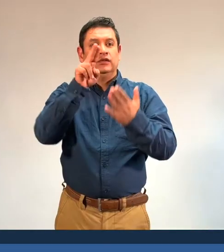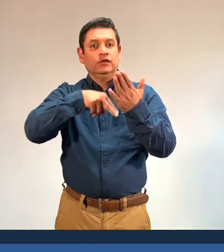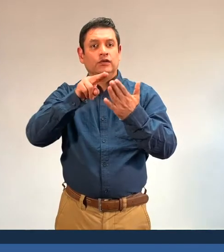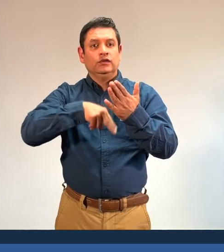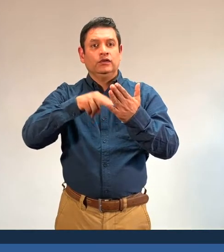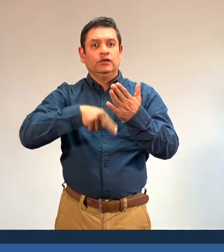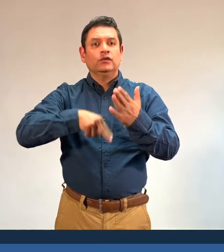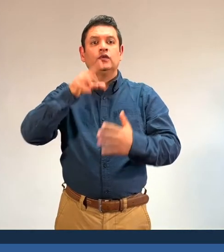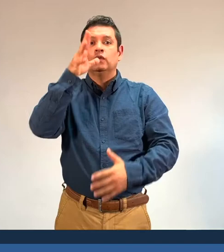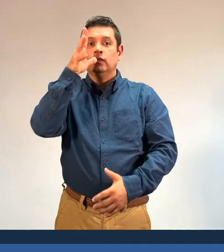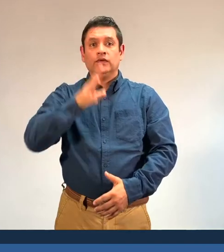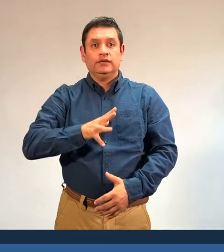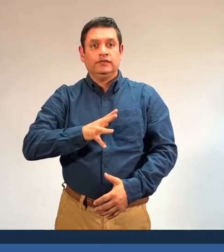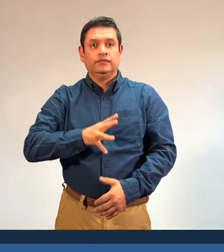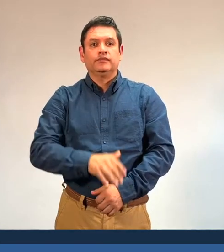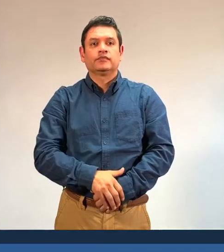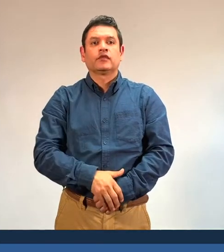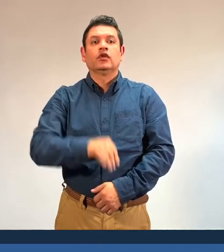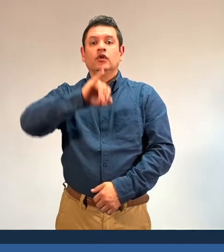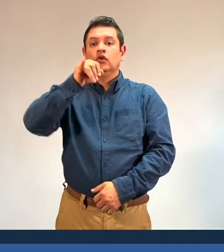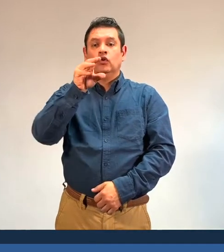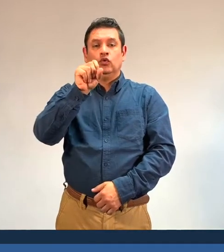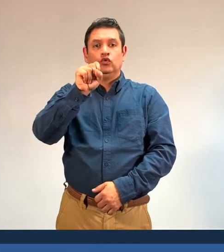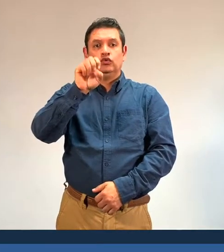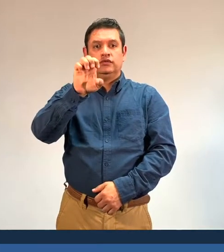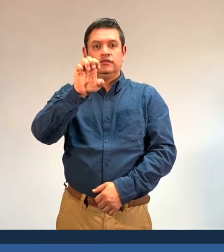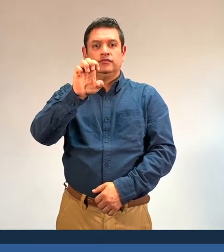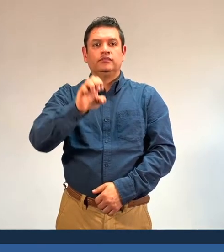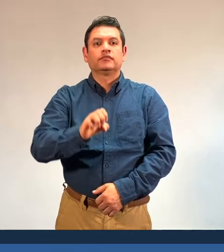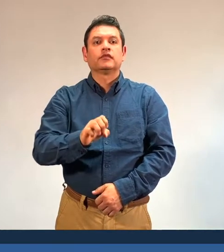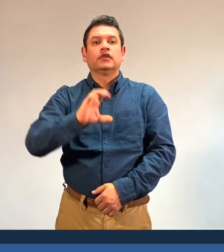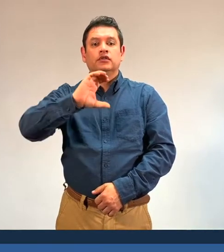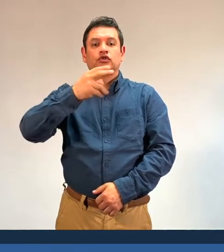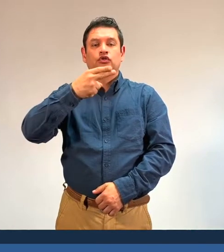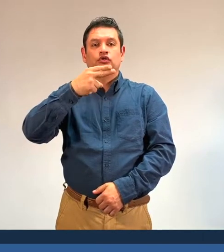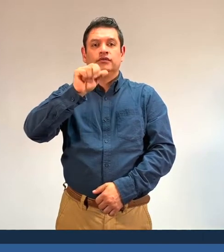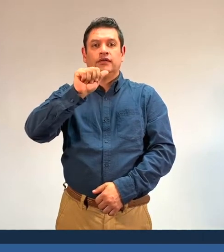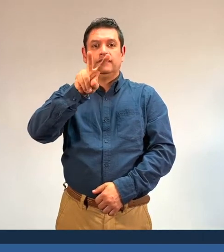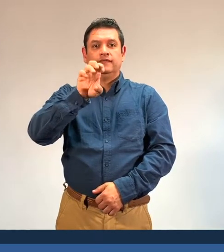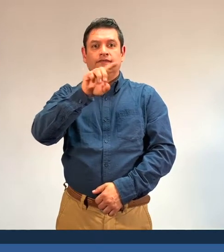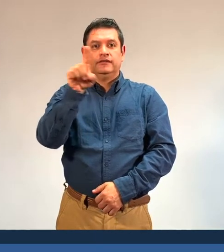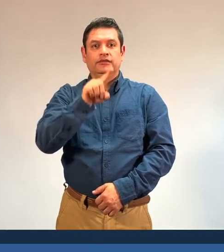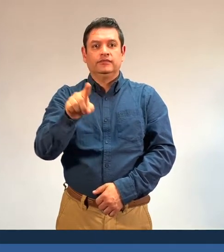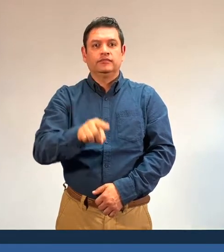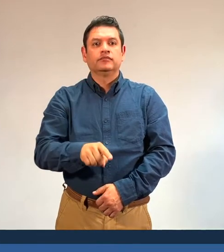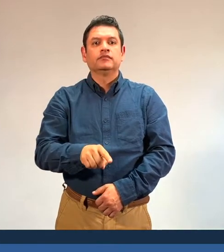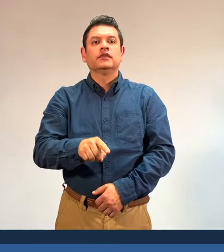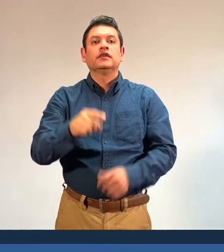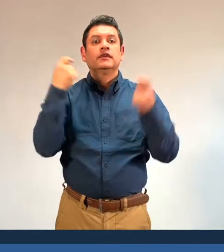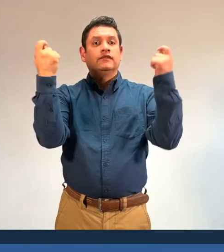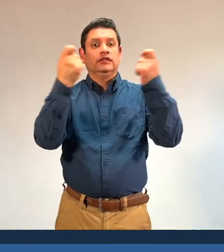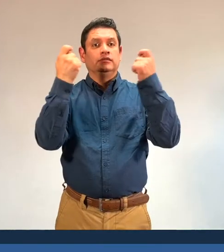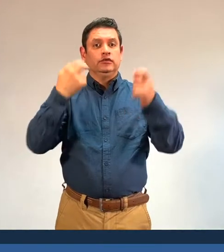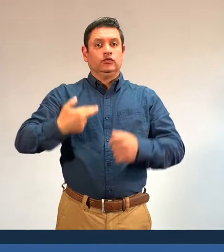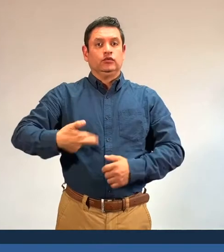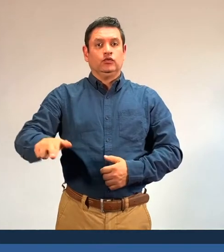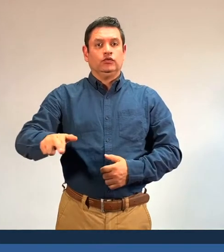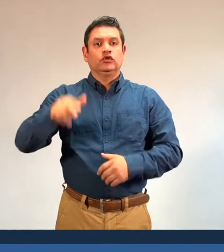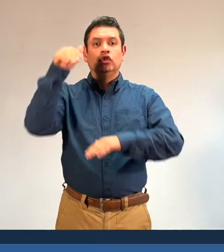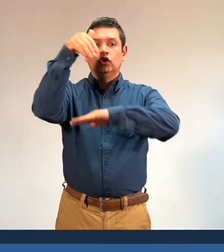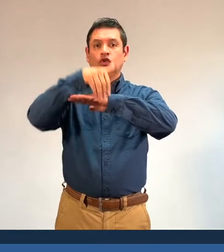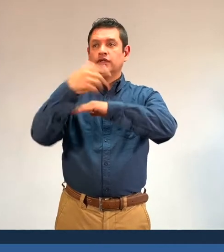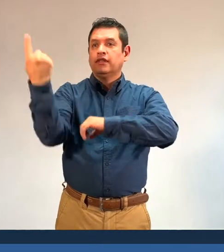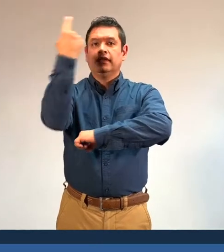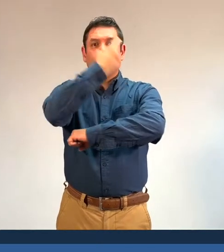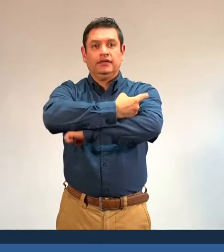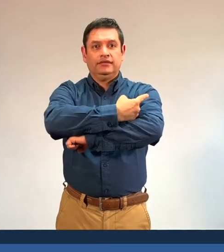Night in the Atrium. This work of Maestro José Chávez Morado is probably representing a religious feast that is celebrated during the night